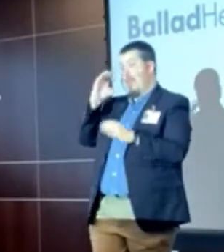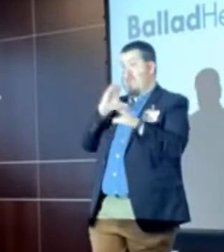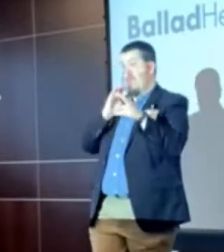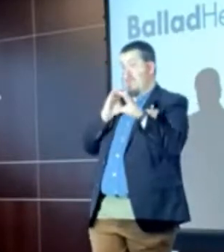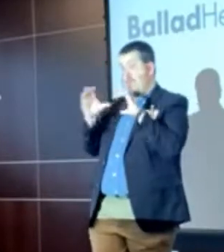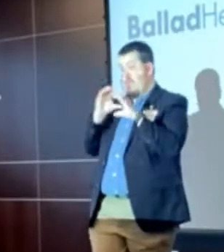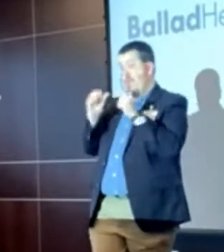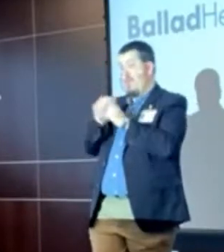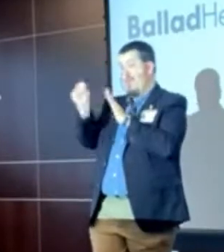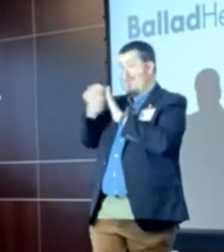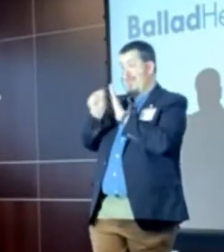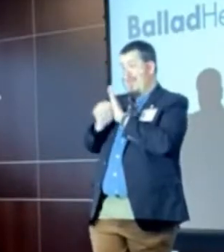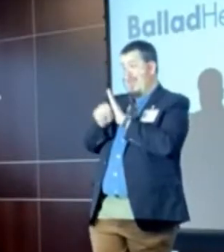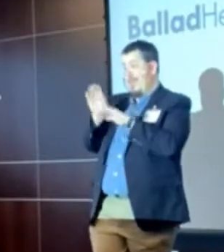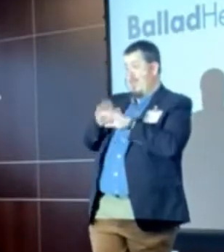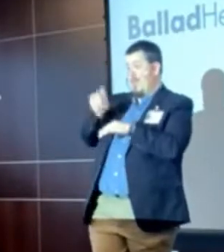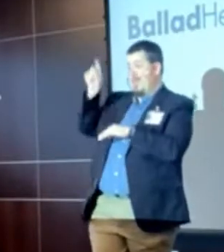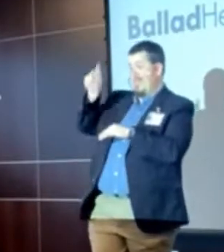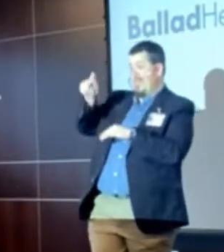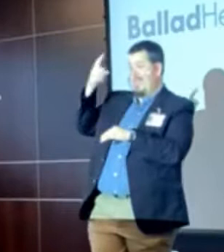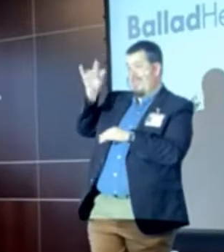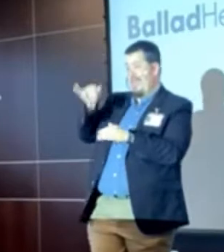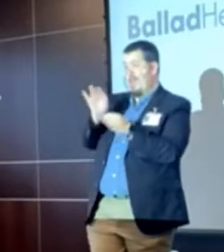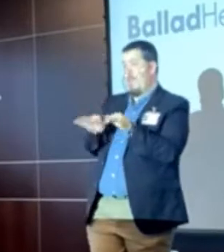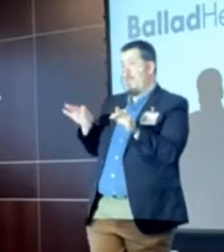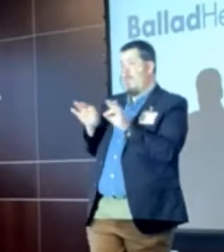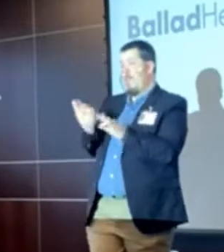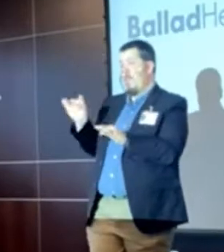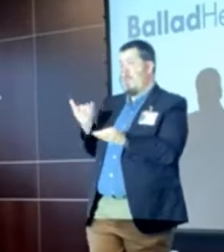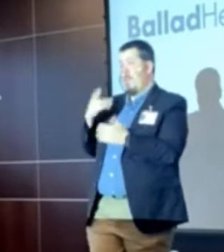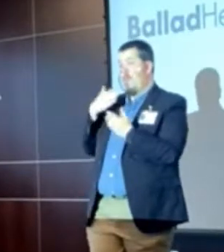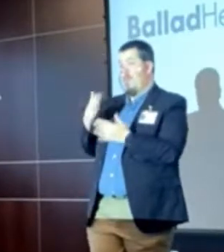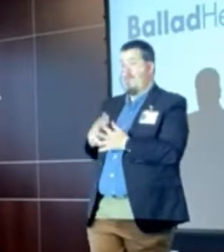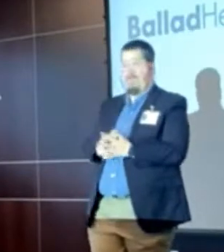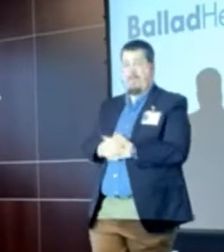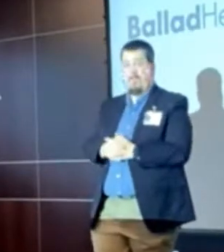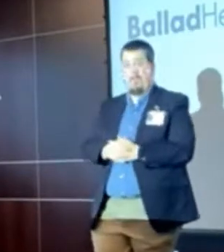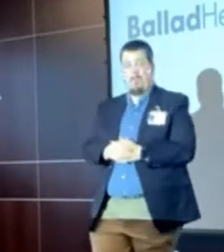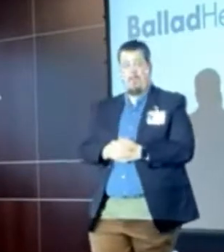with the states on the need for our region is important as well. Gotcha. Thank you. Okay.